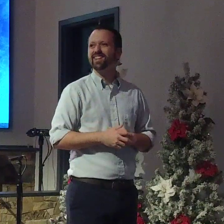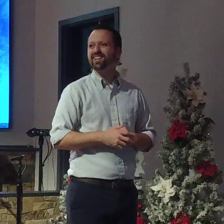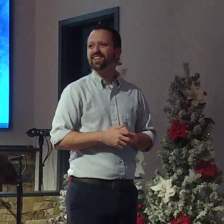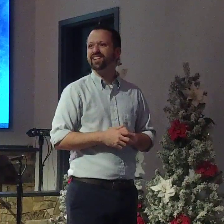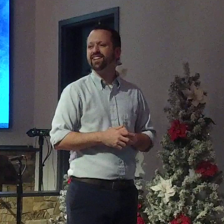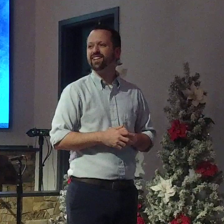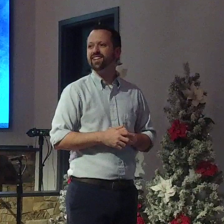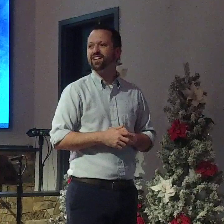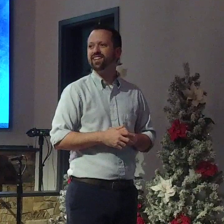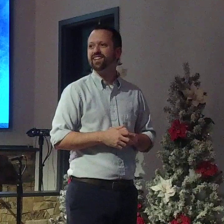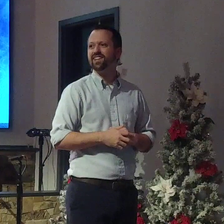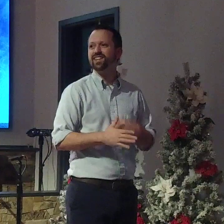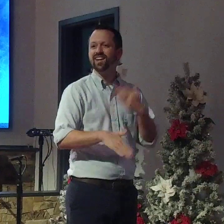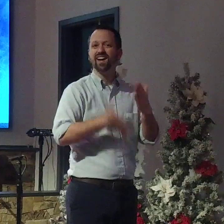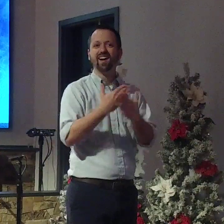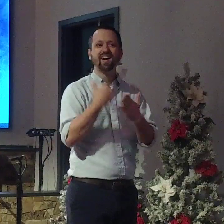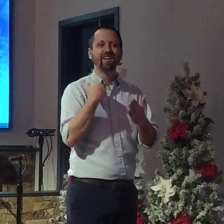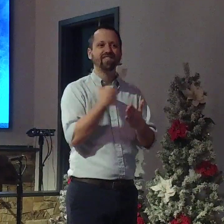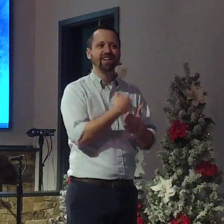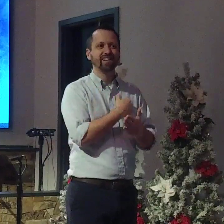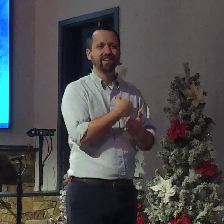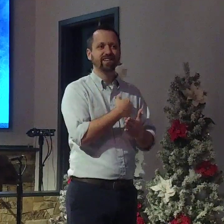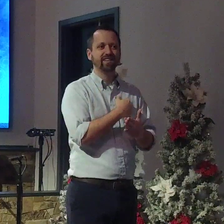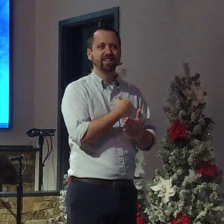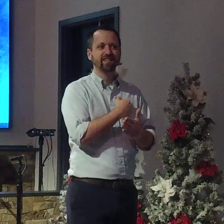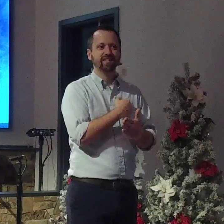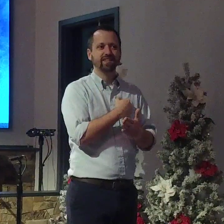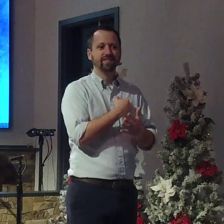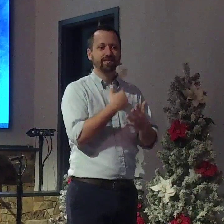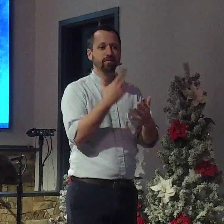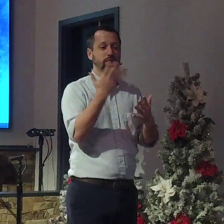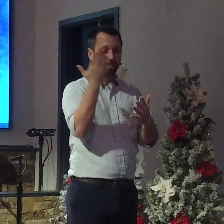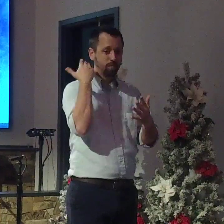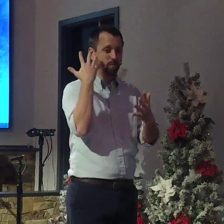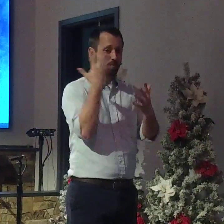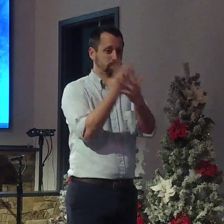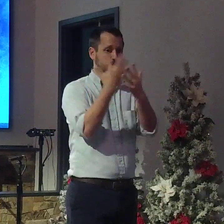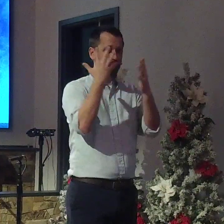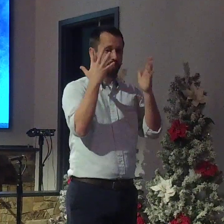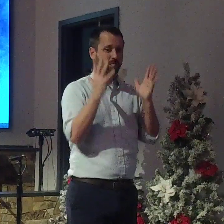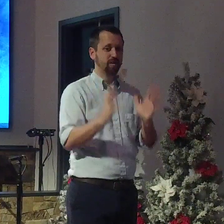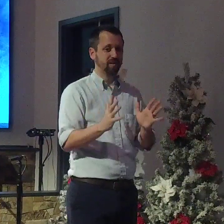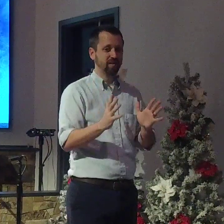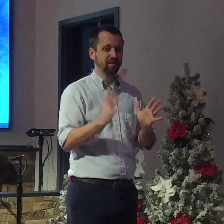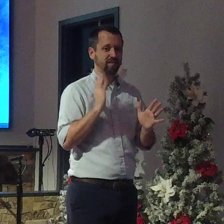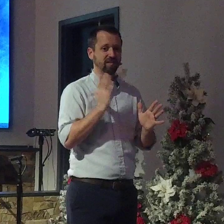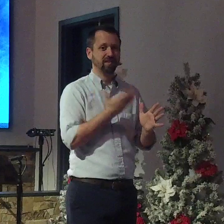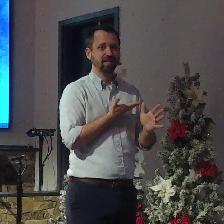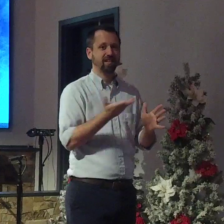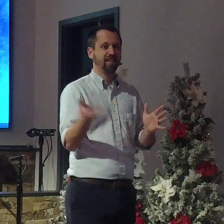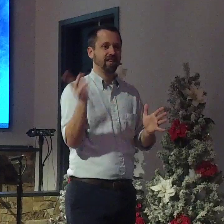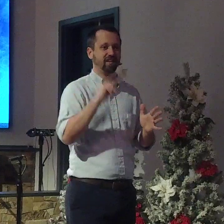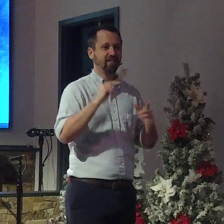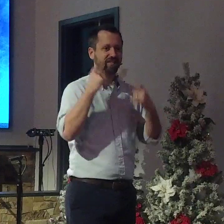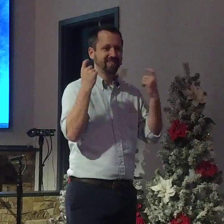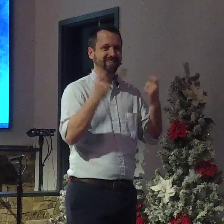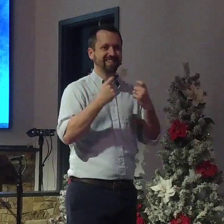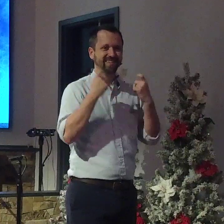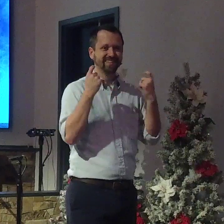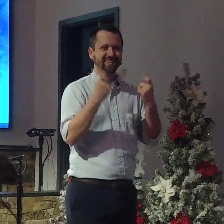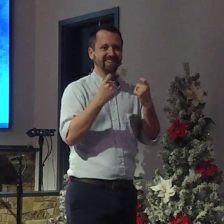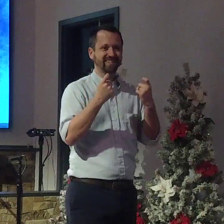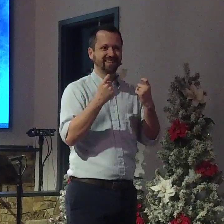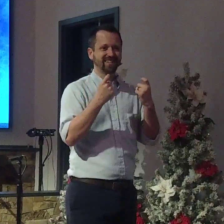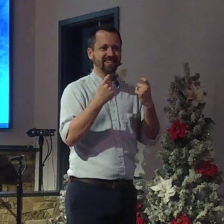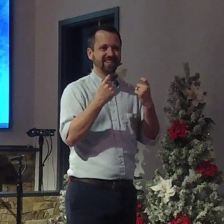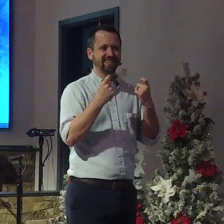And I'm thinking, they're going to take her to prison. And I'm like, what is going on? But thankfully, the arresting officer